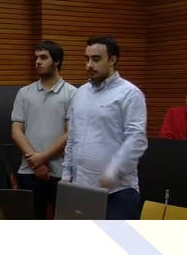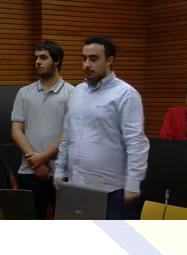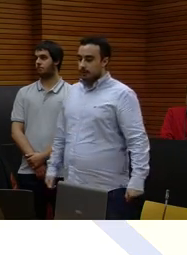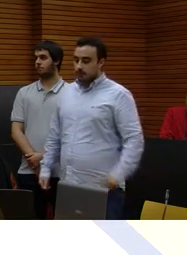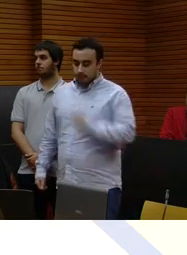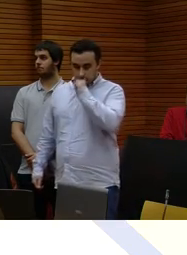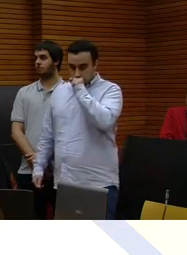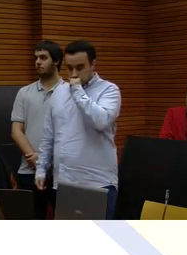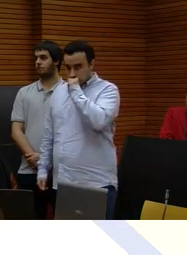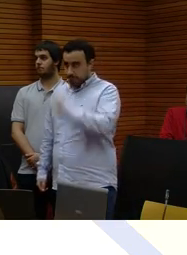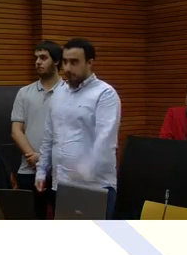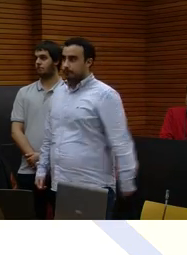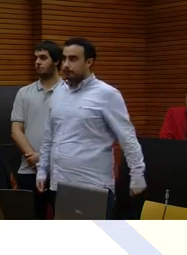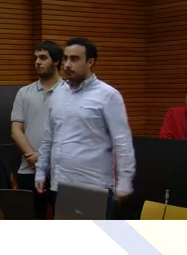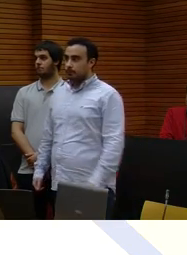proceed.